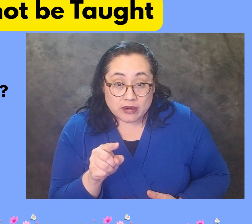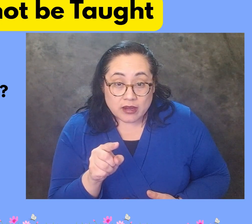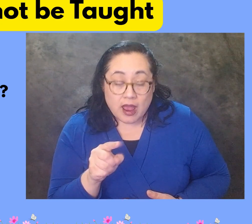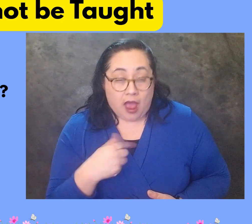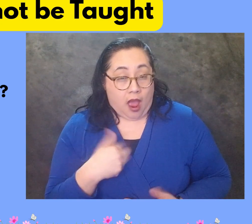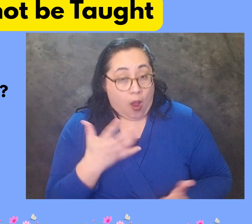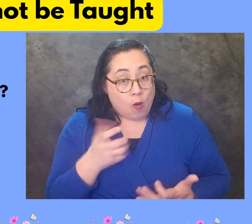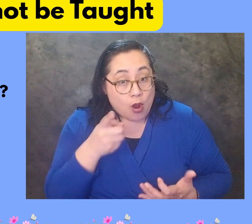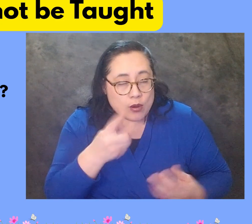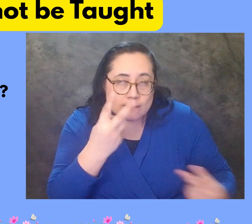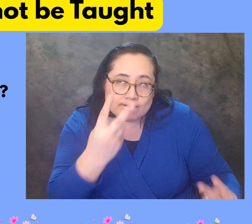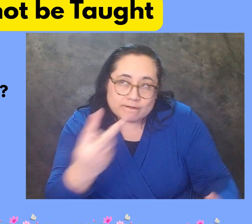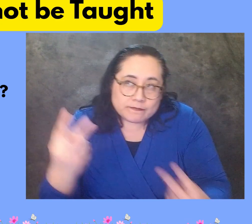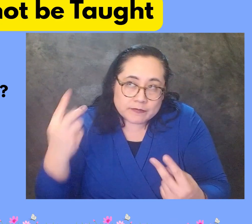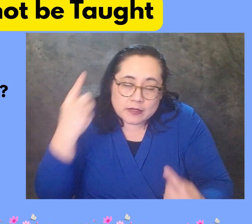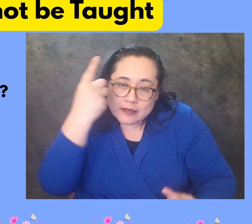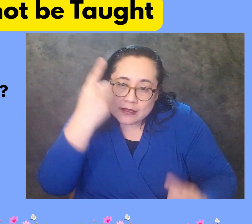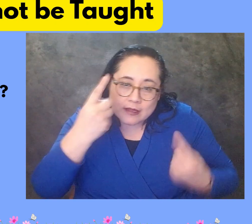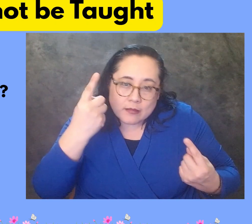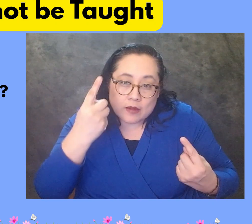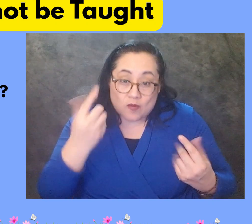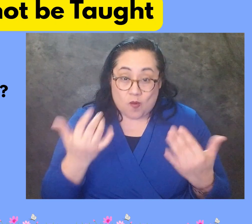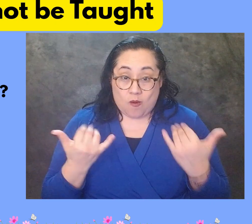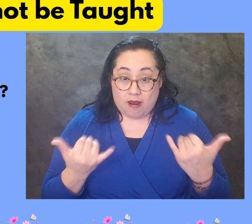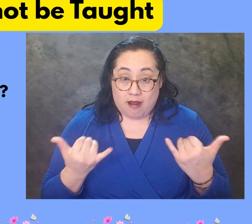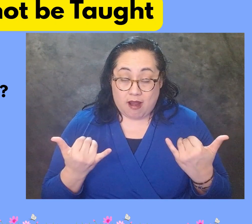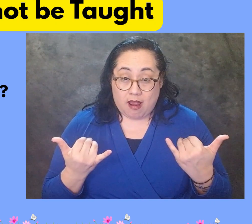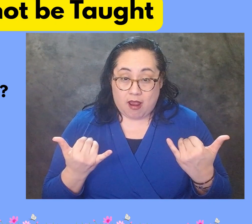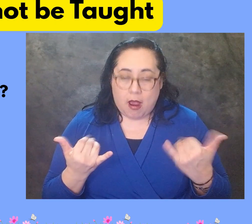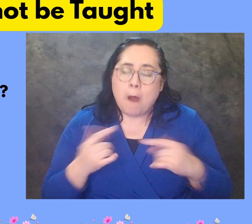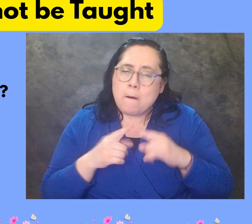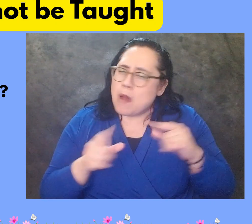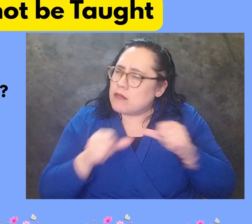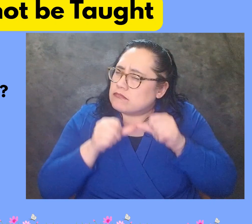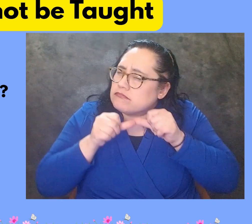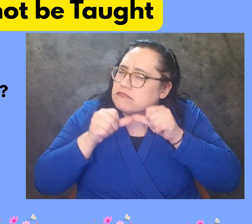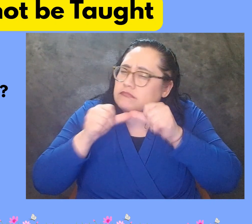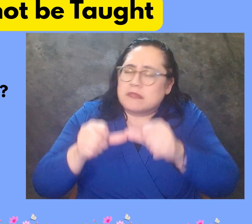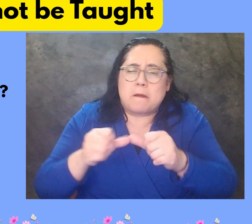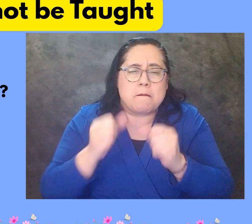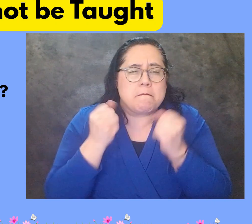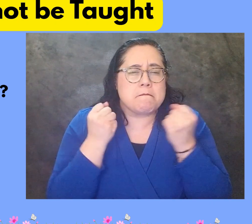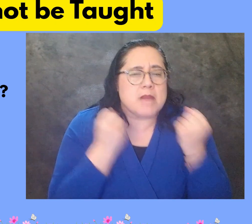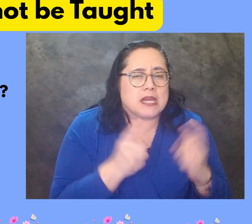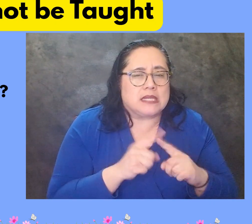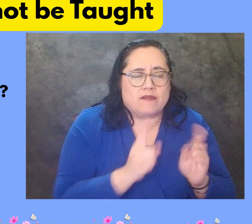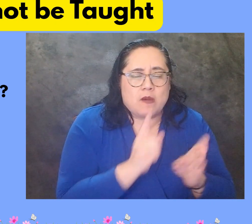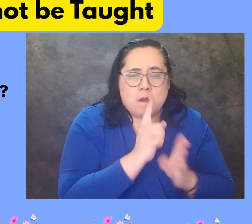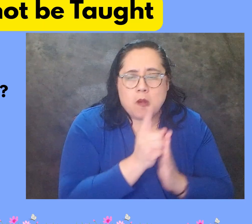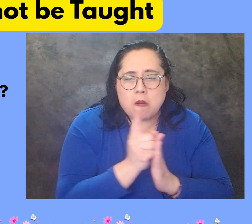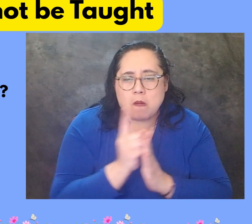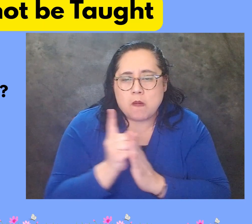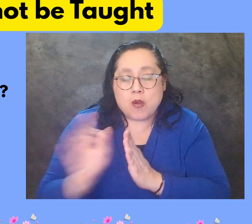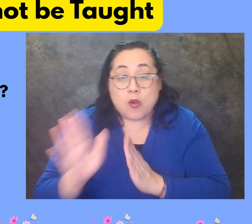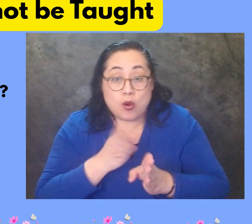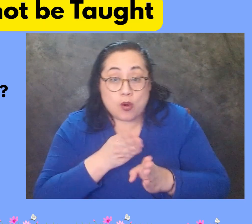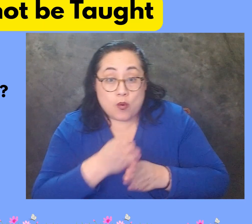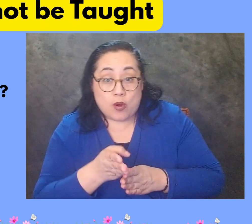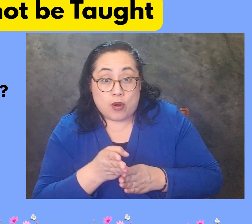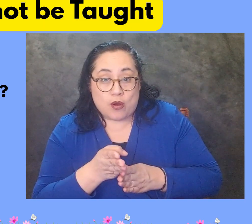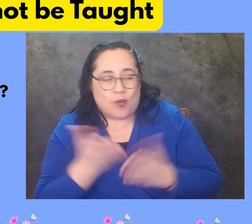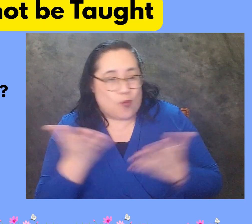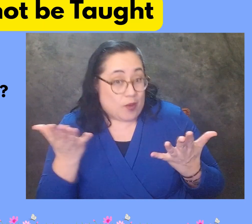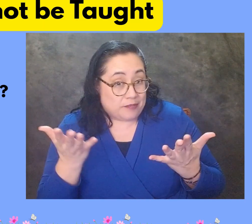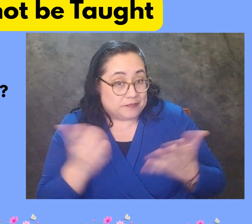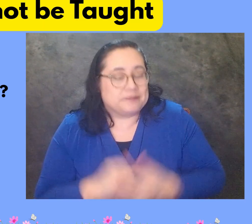this and consider, not just now, but at many different moments in your career. And the question is, as you see